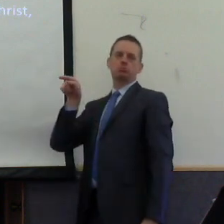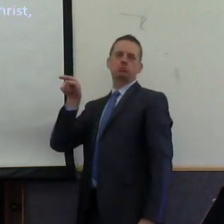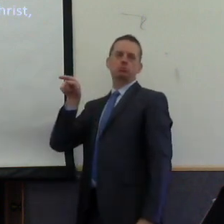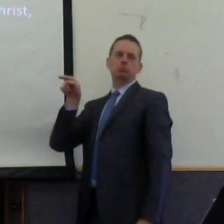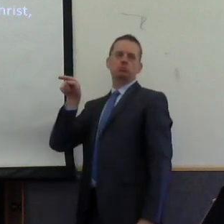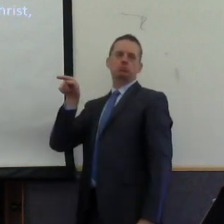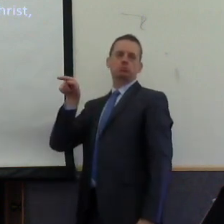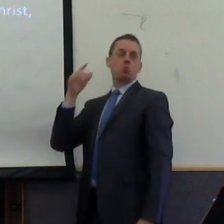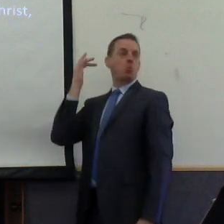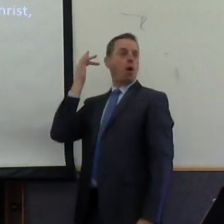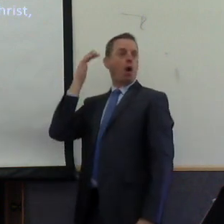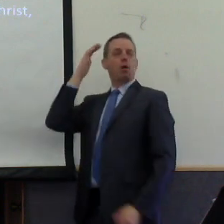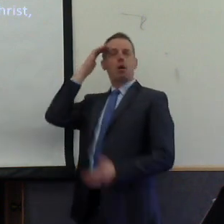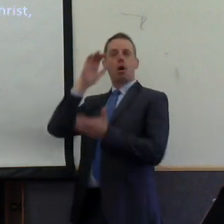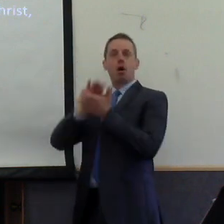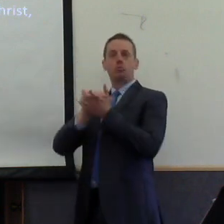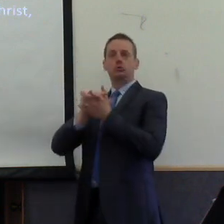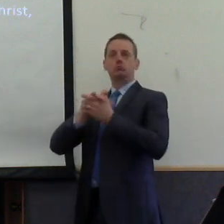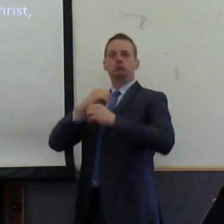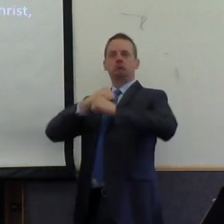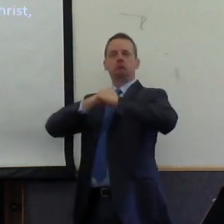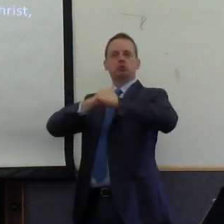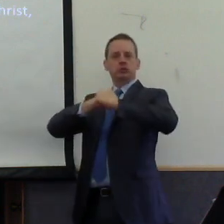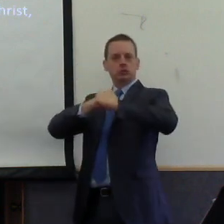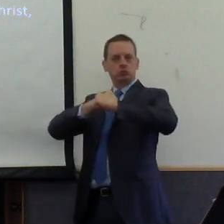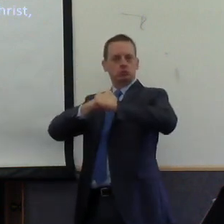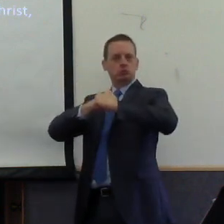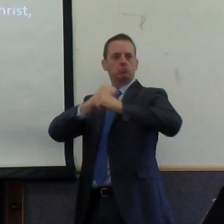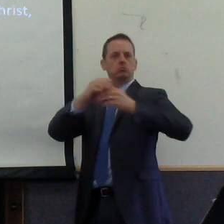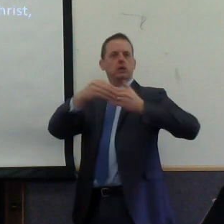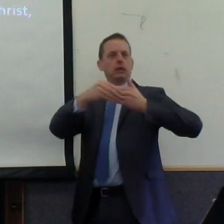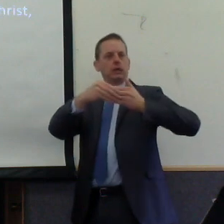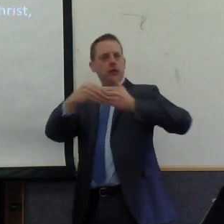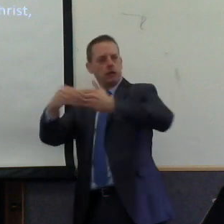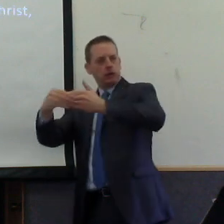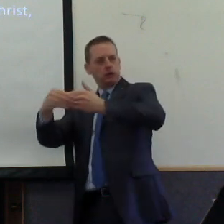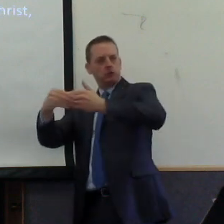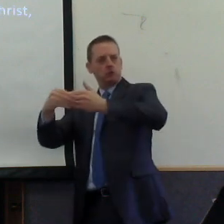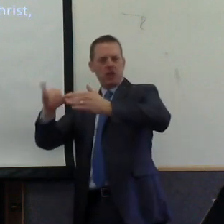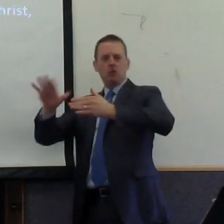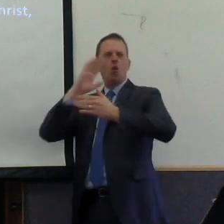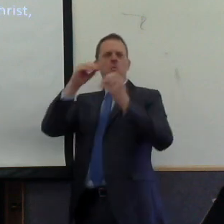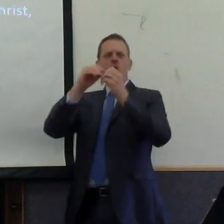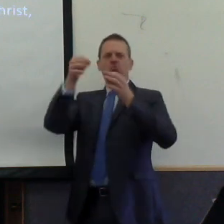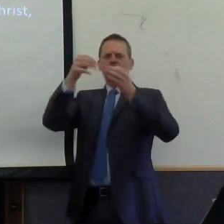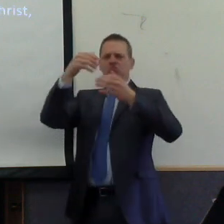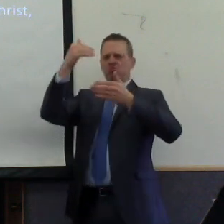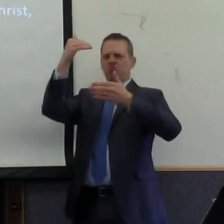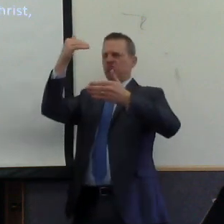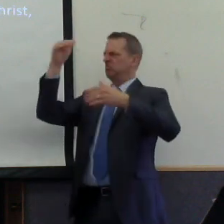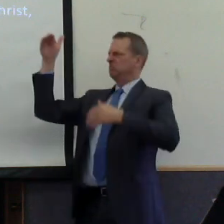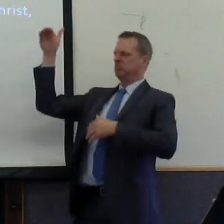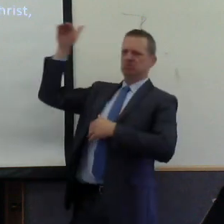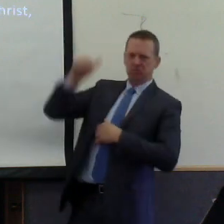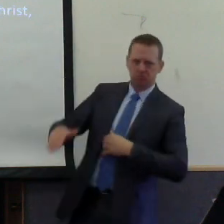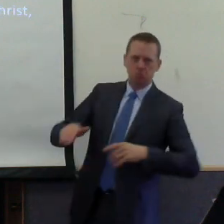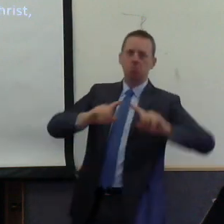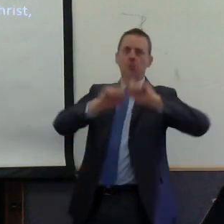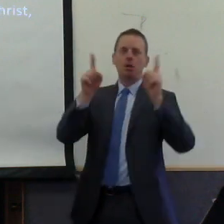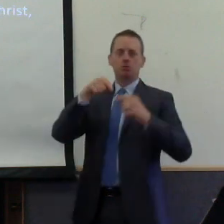in the house? The husband. The husband's job to protect and lead. I ask for a little bit